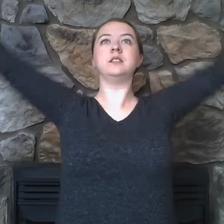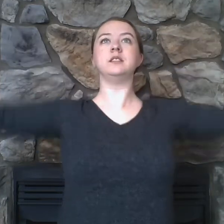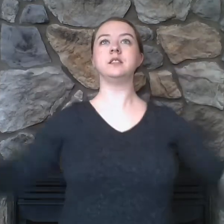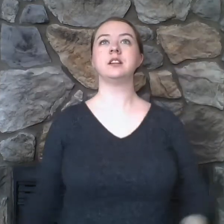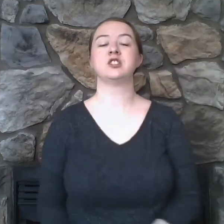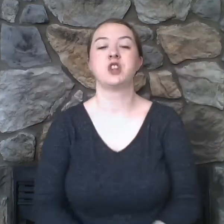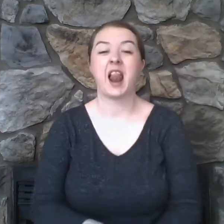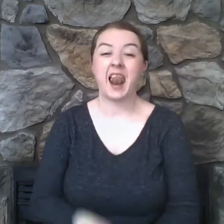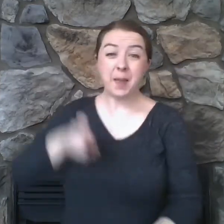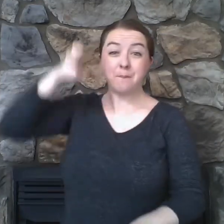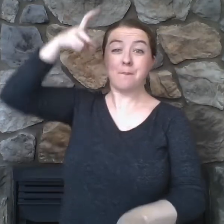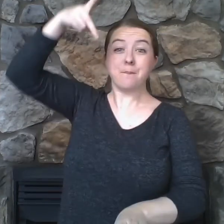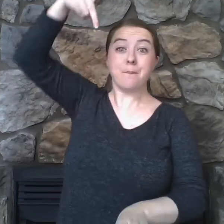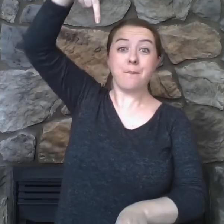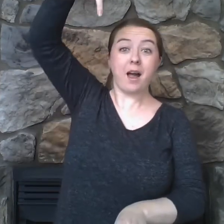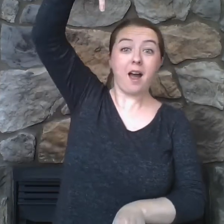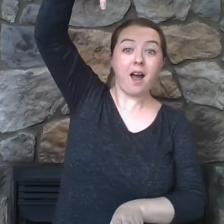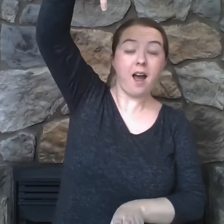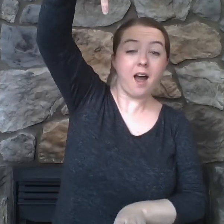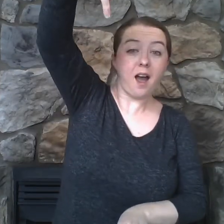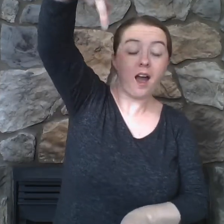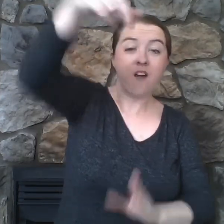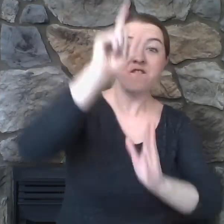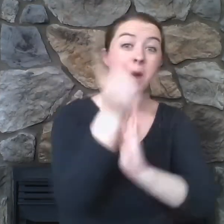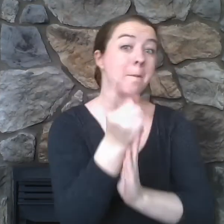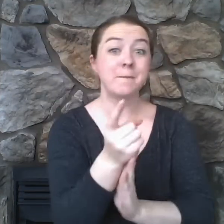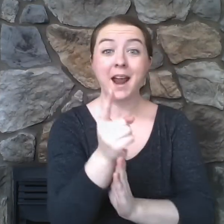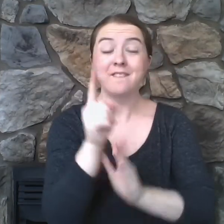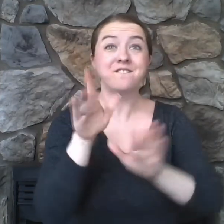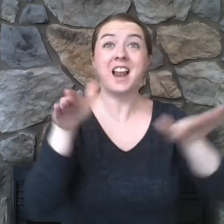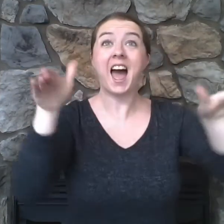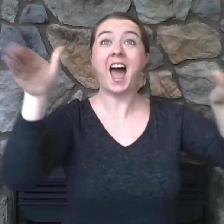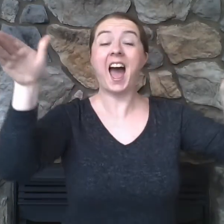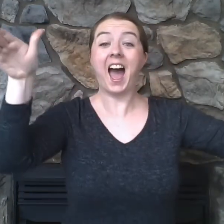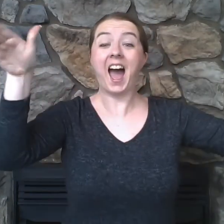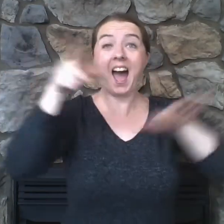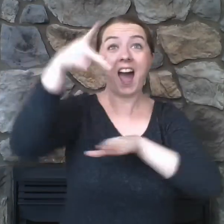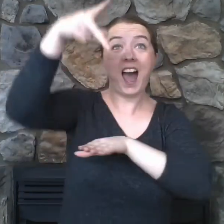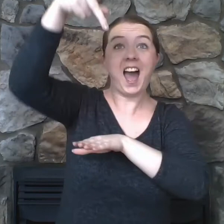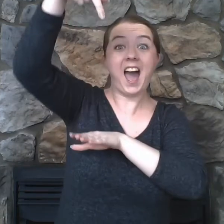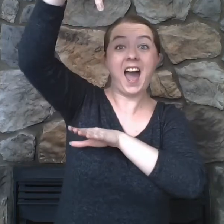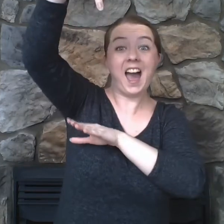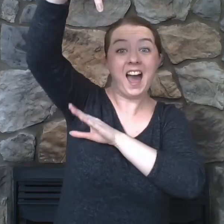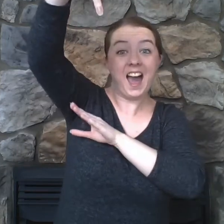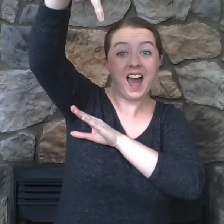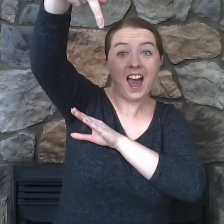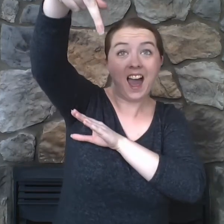she leaped. For a moment, Zoe flew.